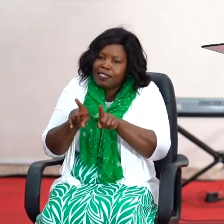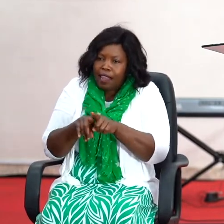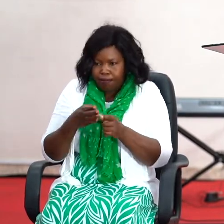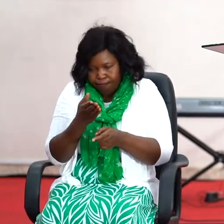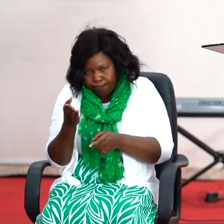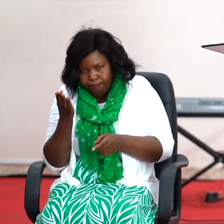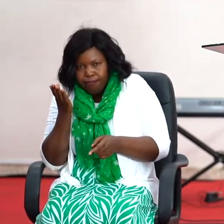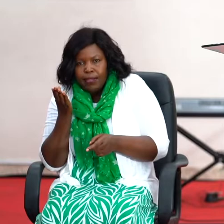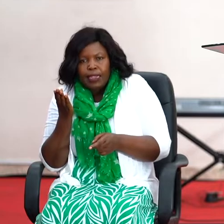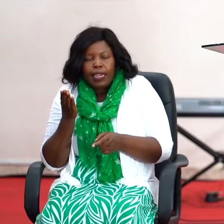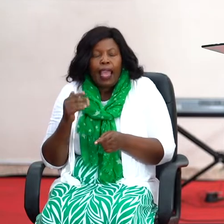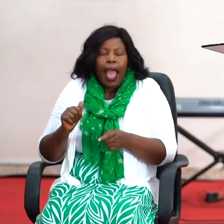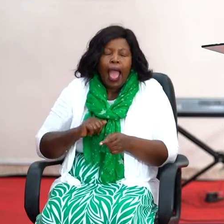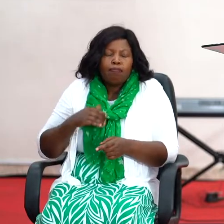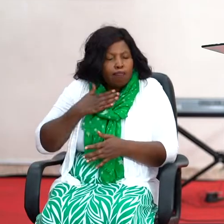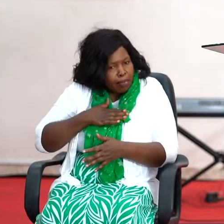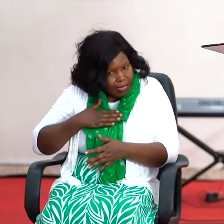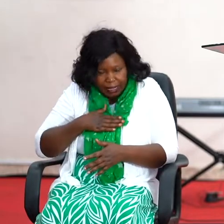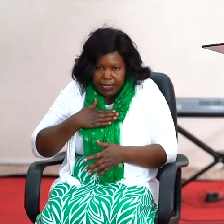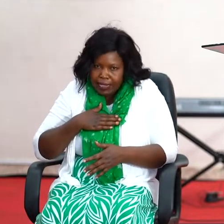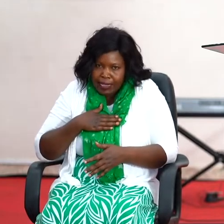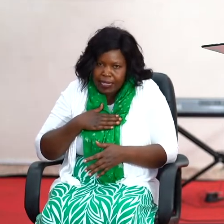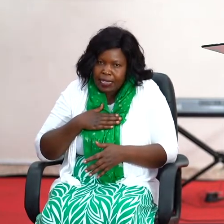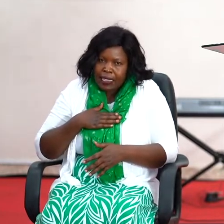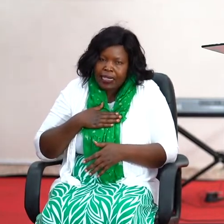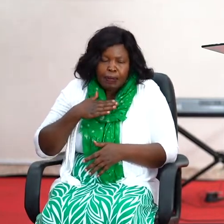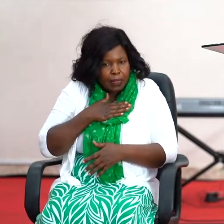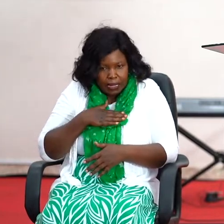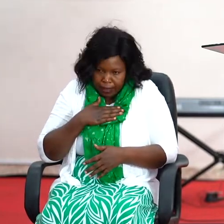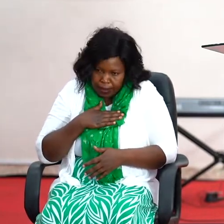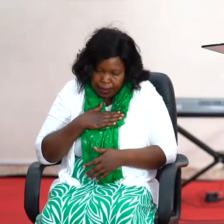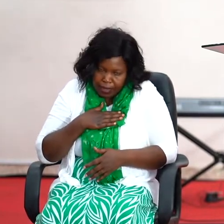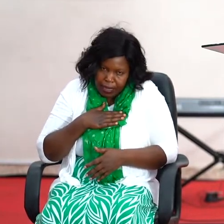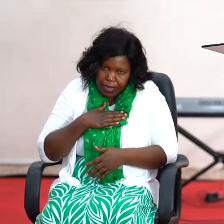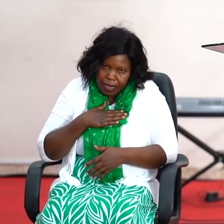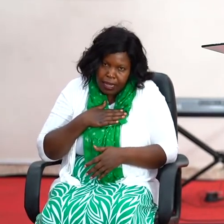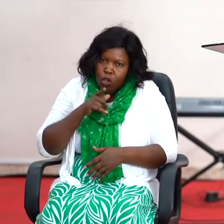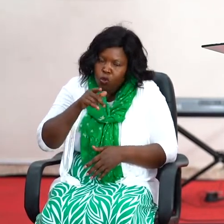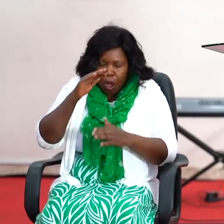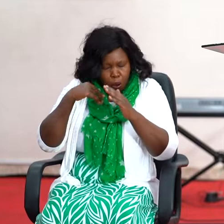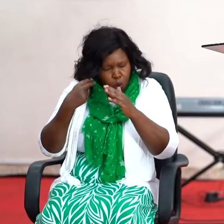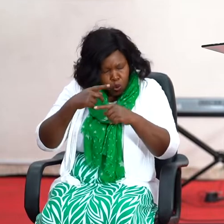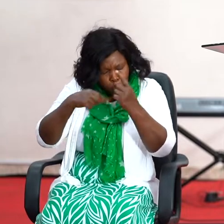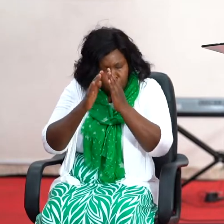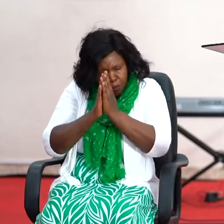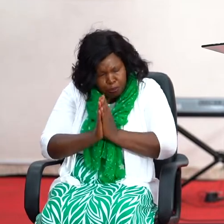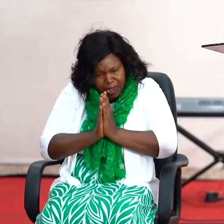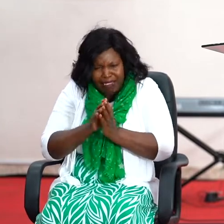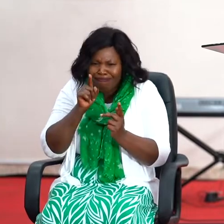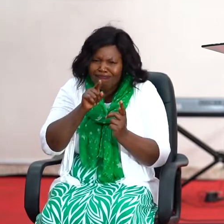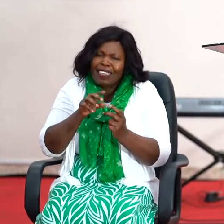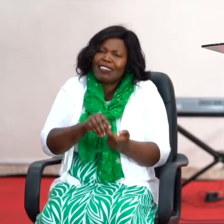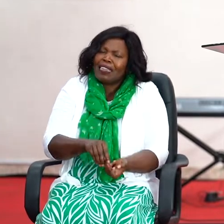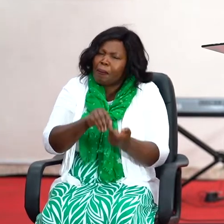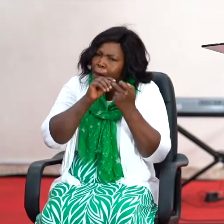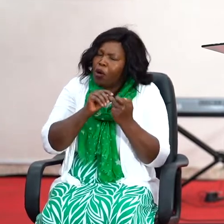sister, and I'm just requesting you and asking you that, you know, our prayers, they are very, very important at